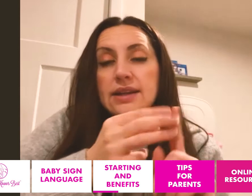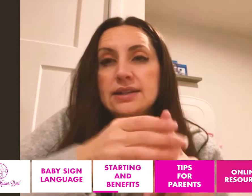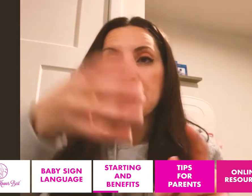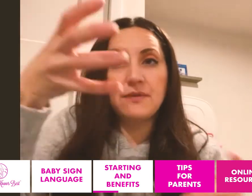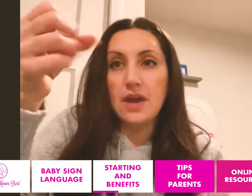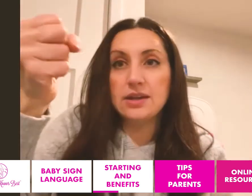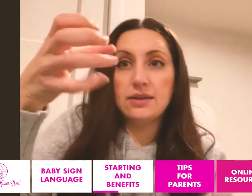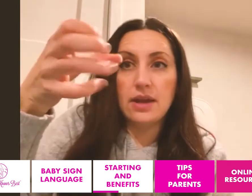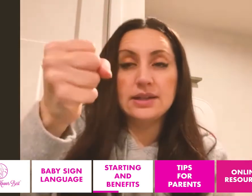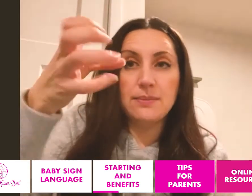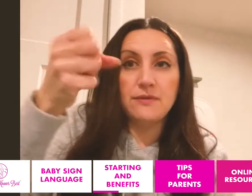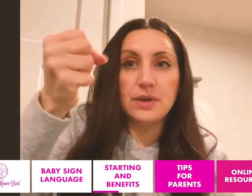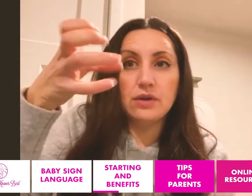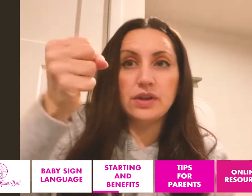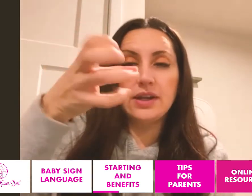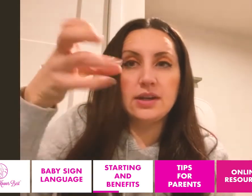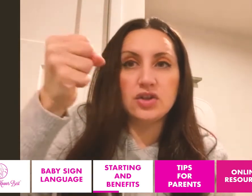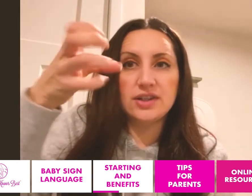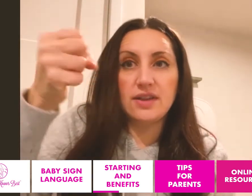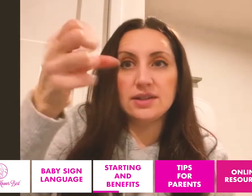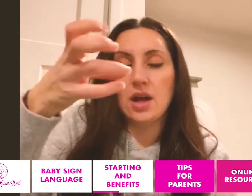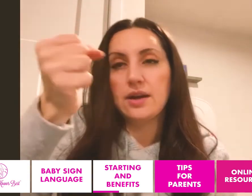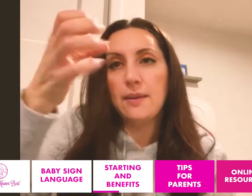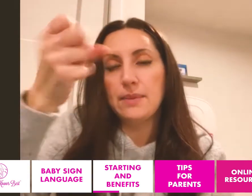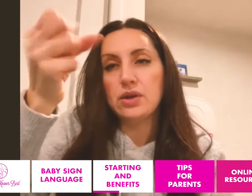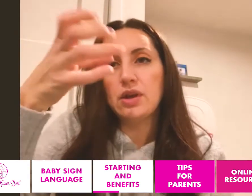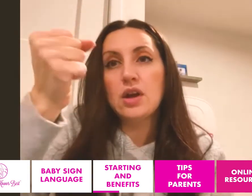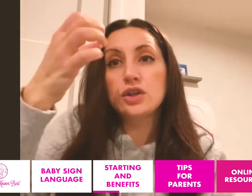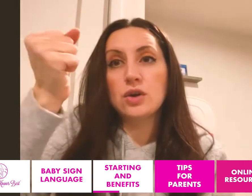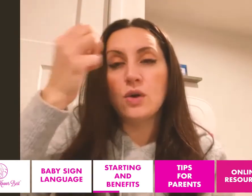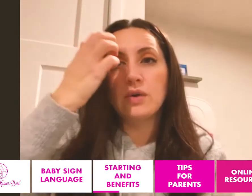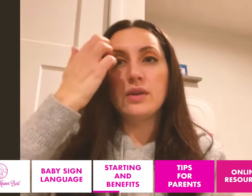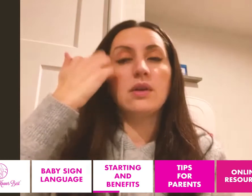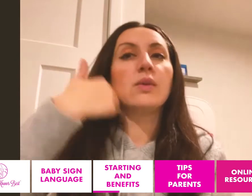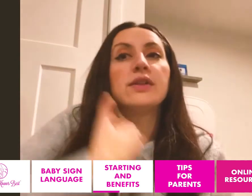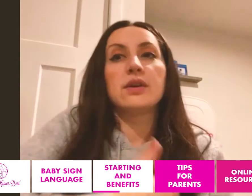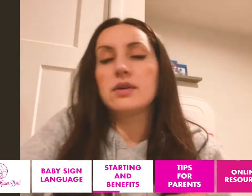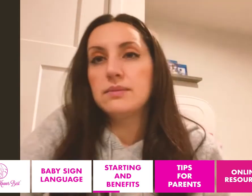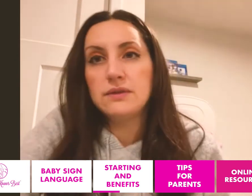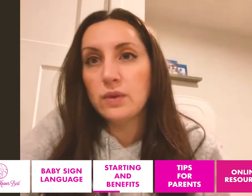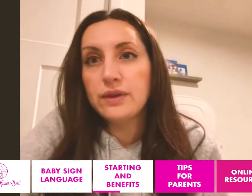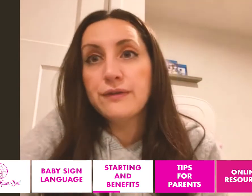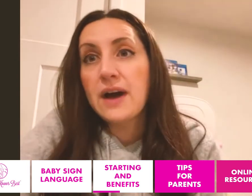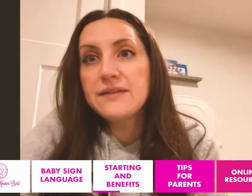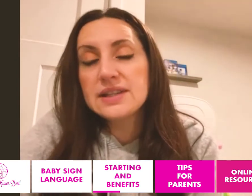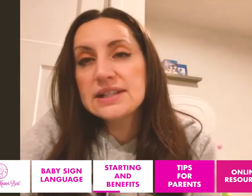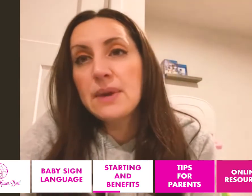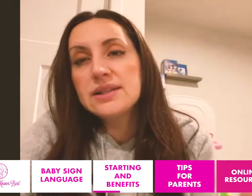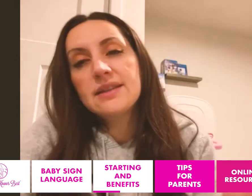type of milk related is just this sign, milk. So when they're 5-6 months and they want